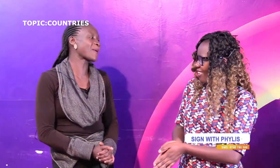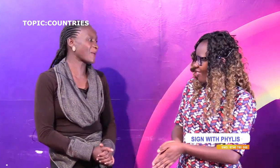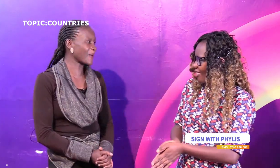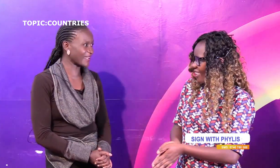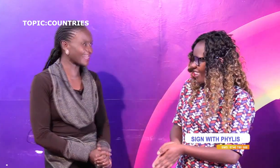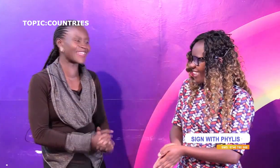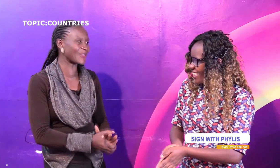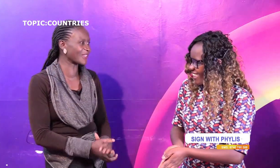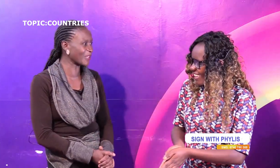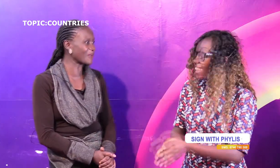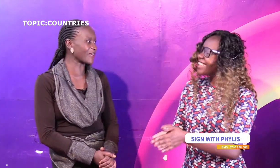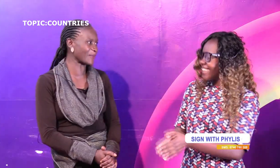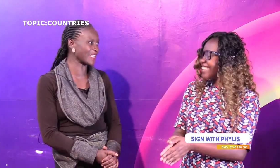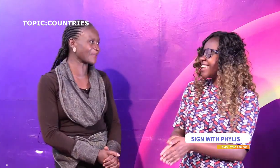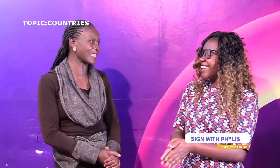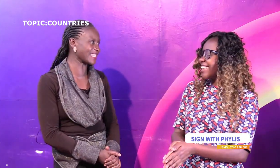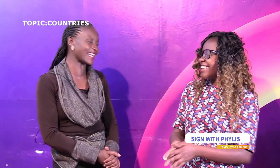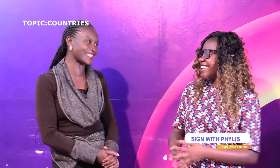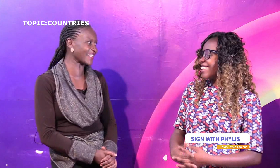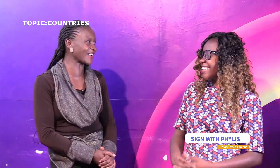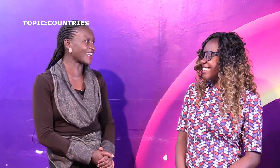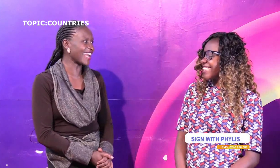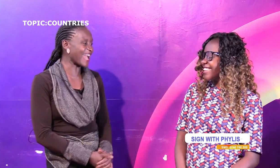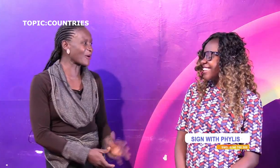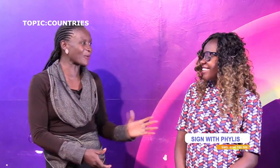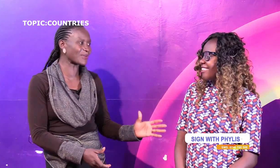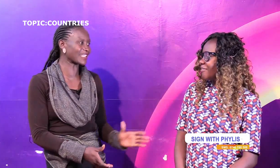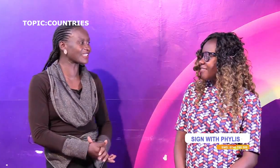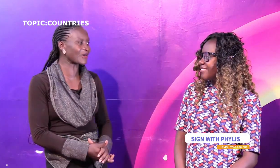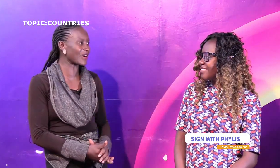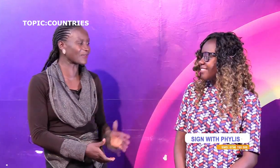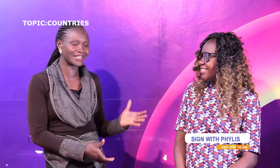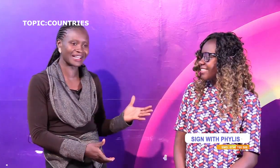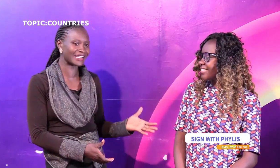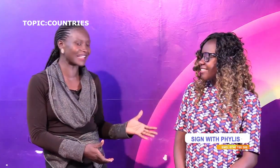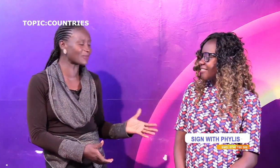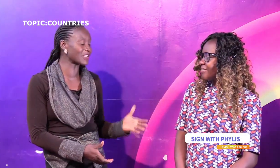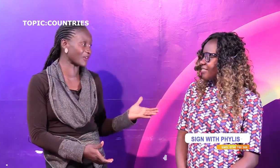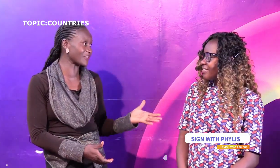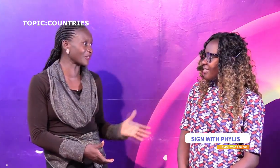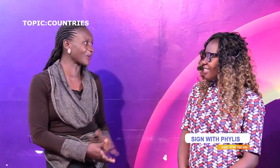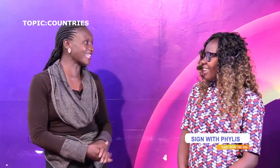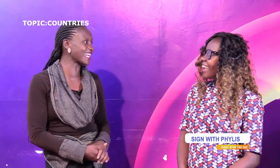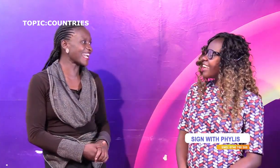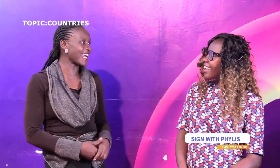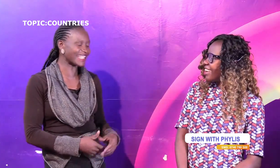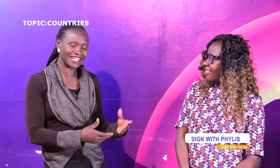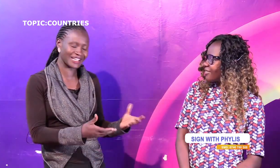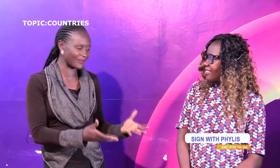me. Thank you very much, my dear. Yes. I hope you have learned more, you have enjoyed it. I have. Welcome